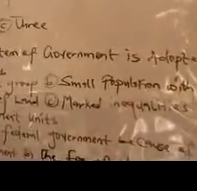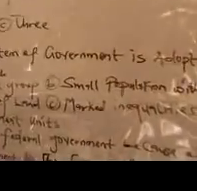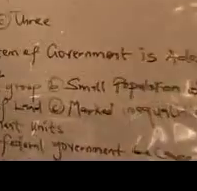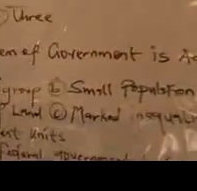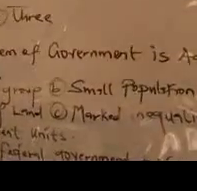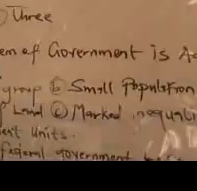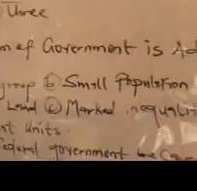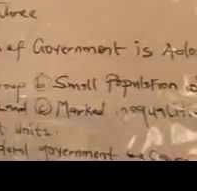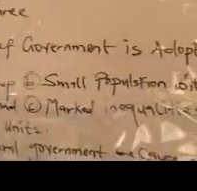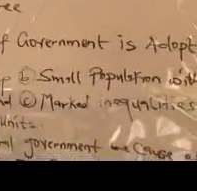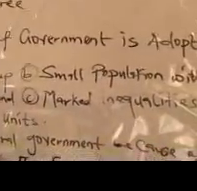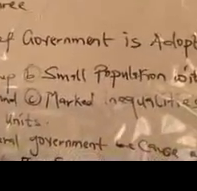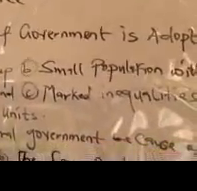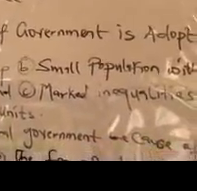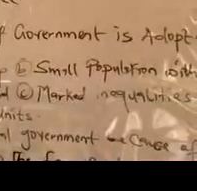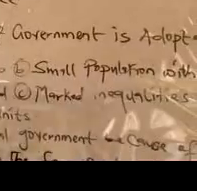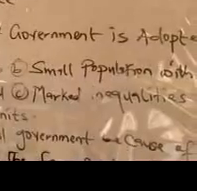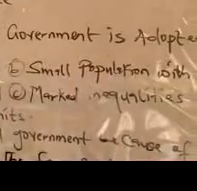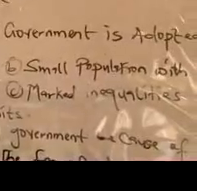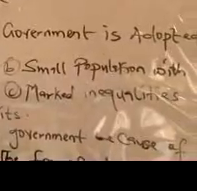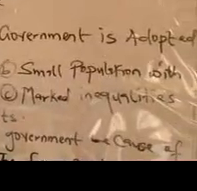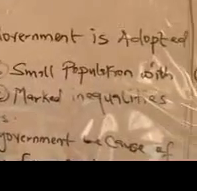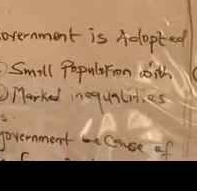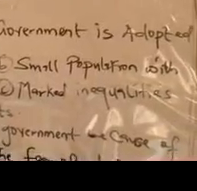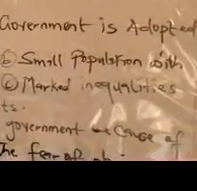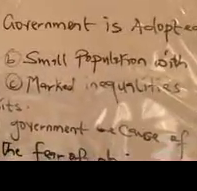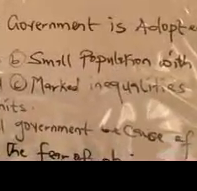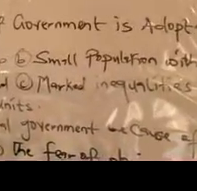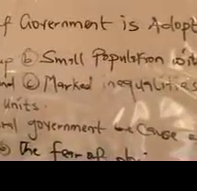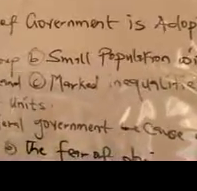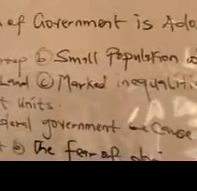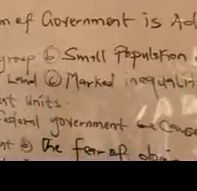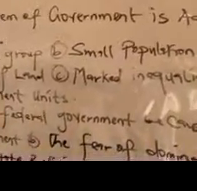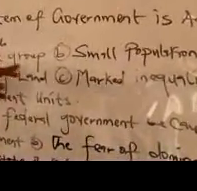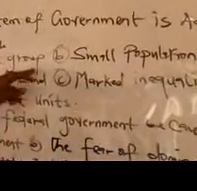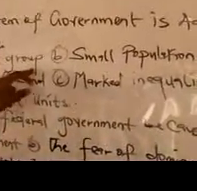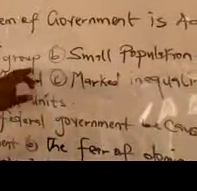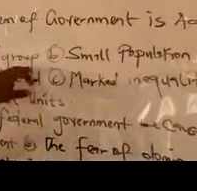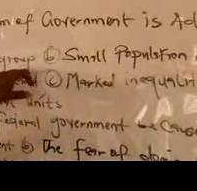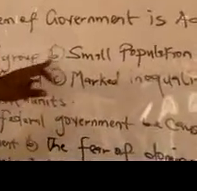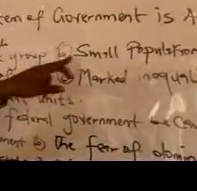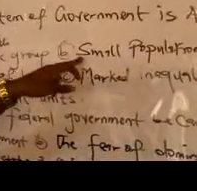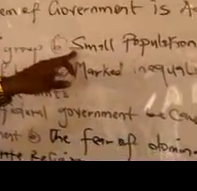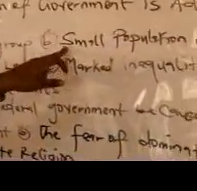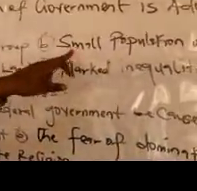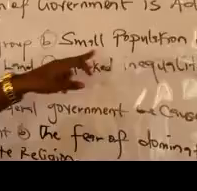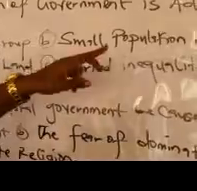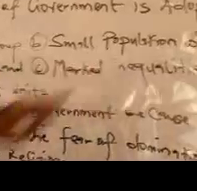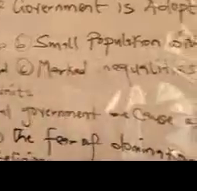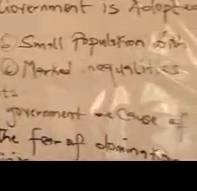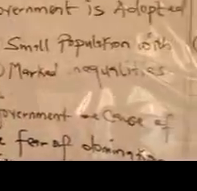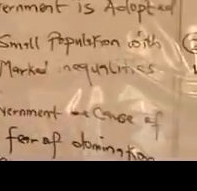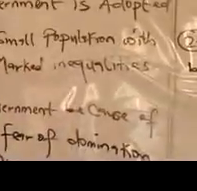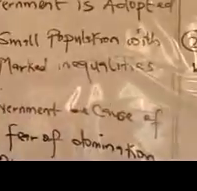federal system of government is adopted in a state with A. A single ethnic group. B.